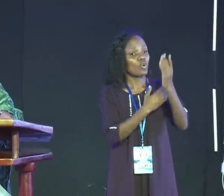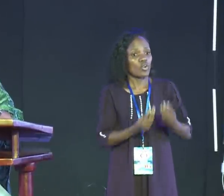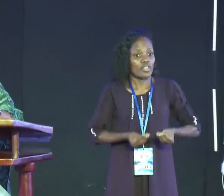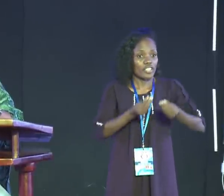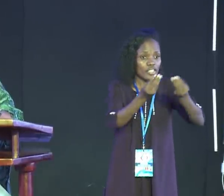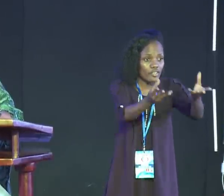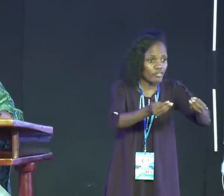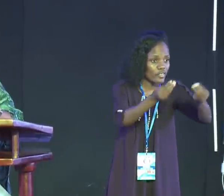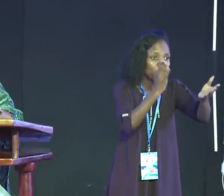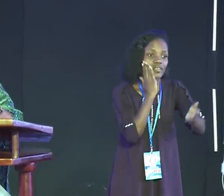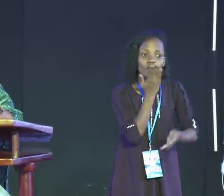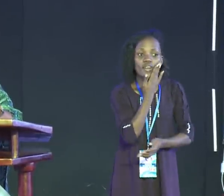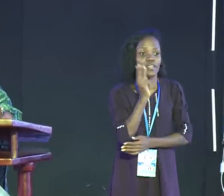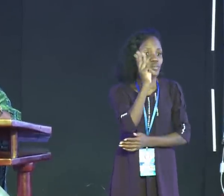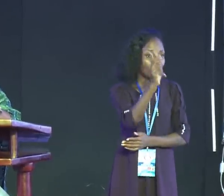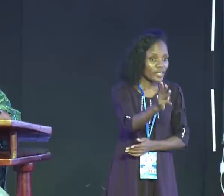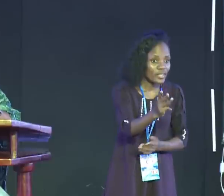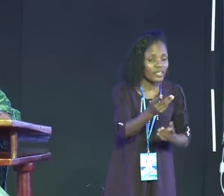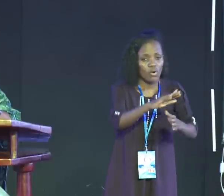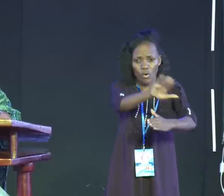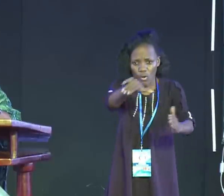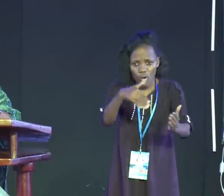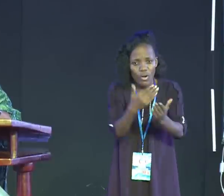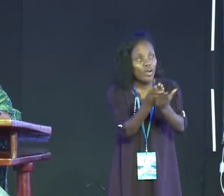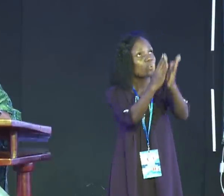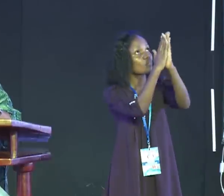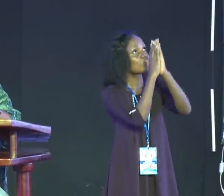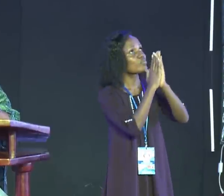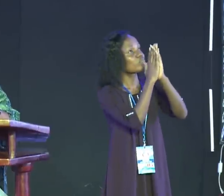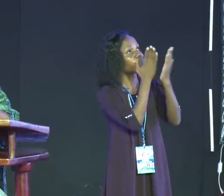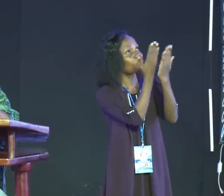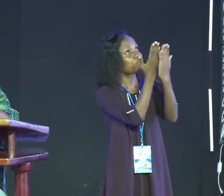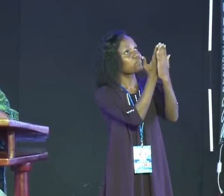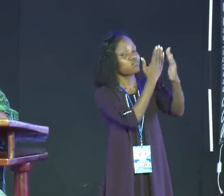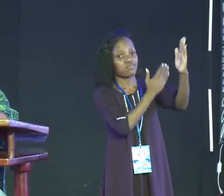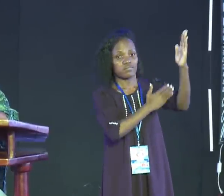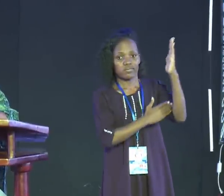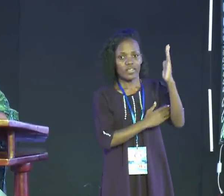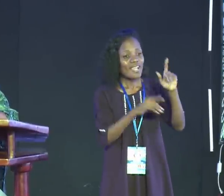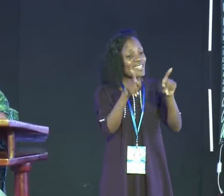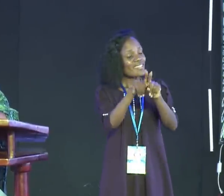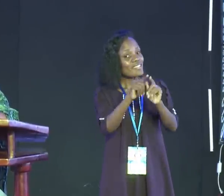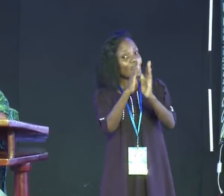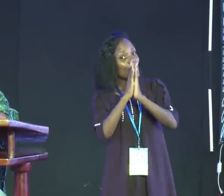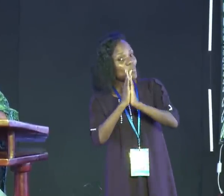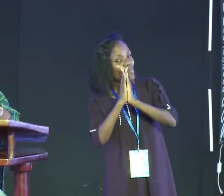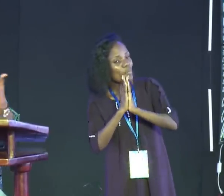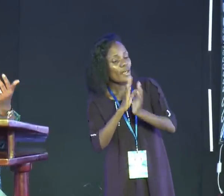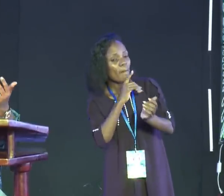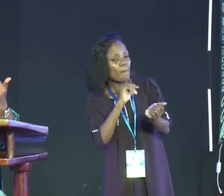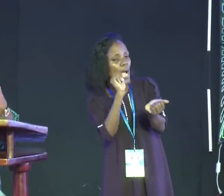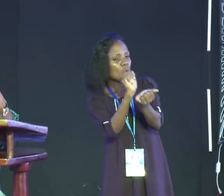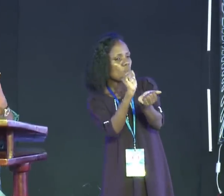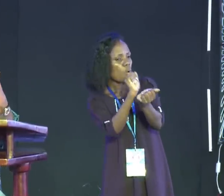will give us the grace. Tusabe Mukama. To pray unto the Lord. Esale yo Paulo je yasombera abana